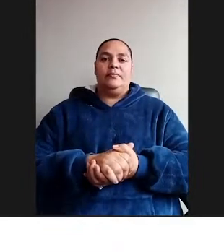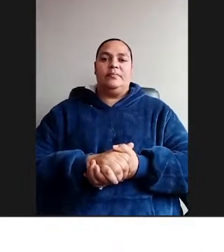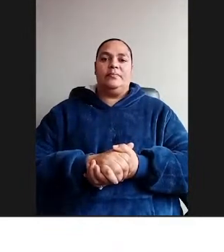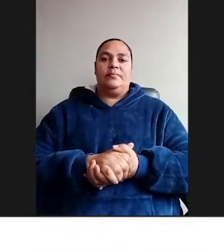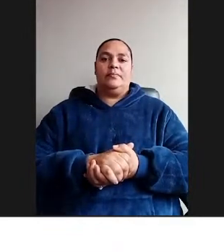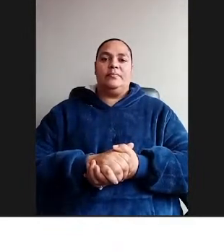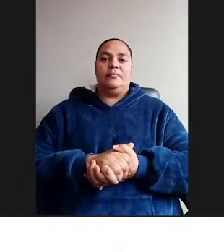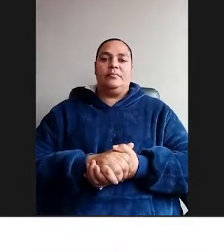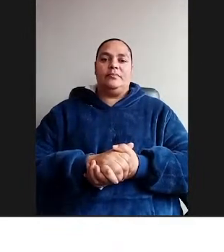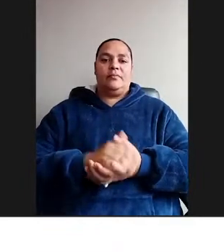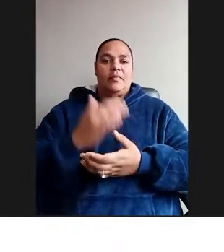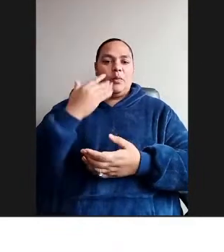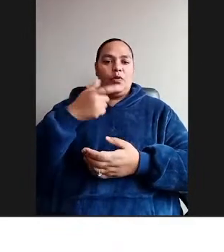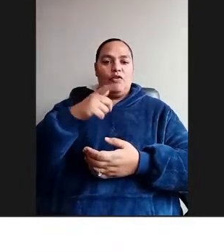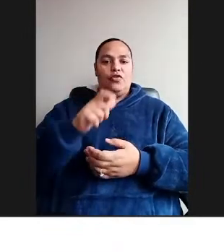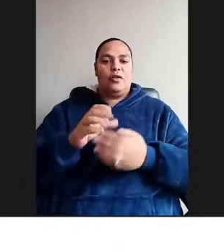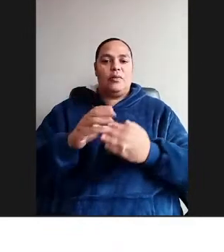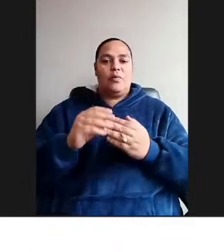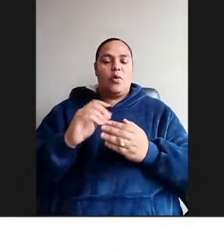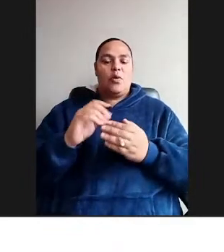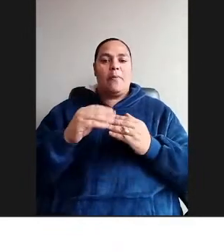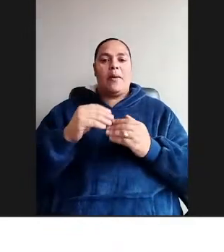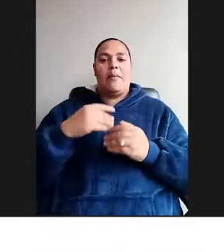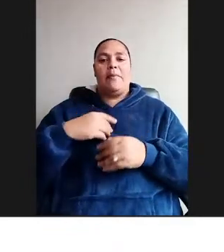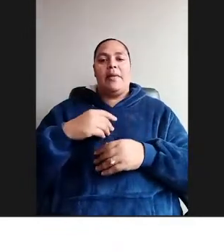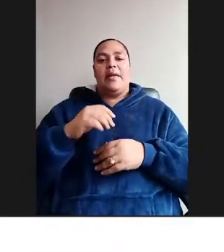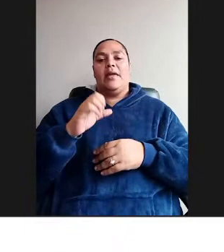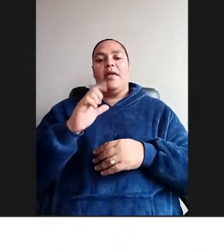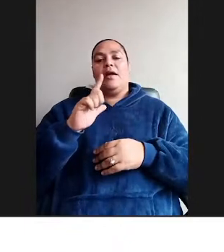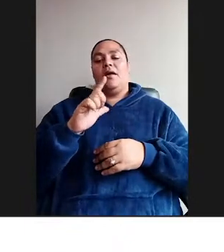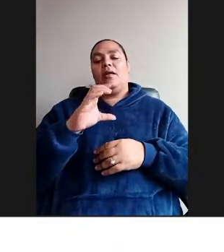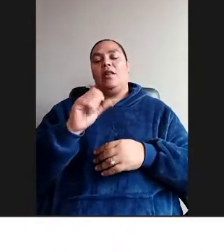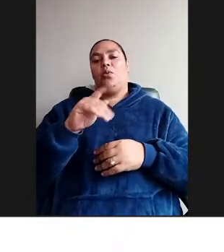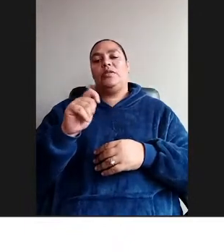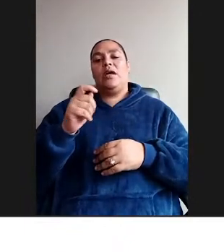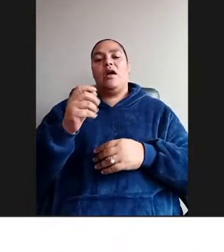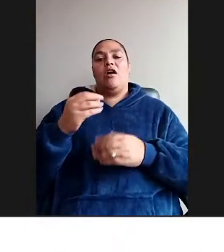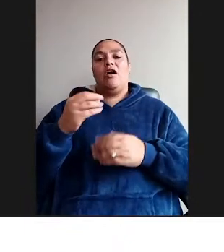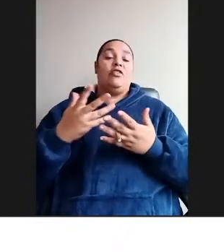Morning, Chair. Morning, members. Elizabeth Kluter, Office of the Speaker.